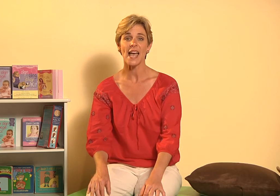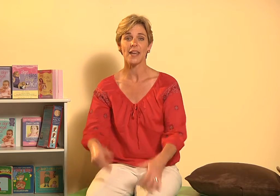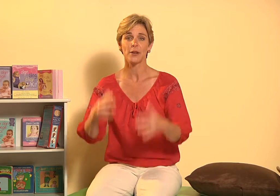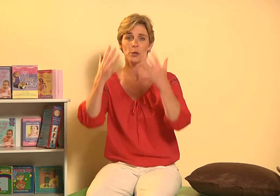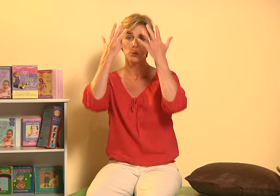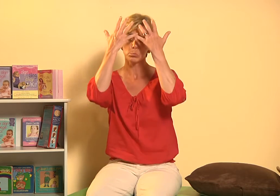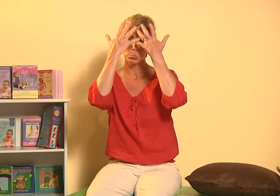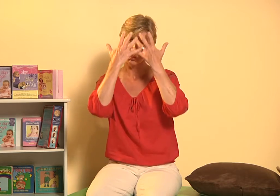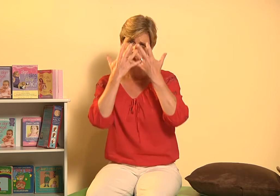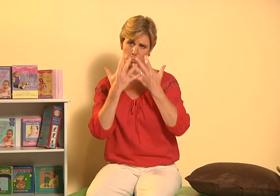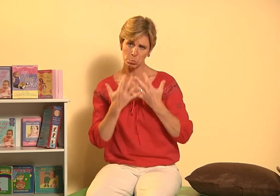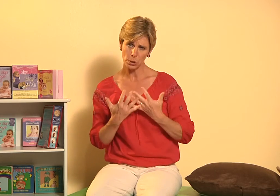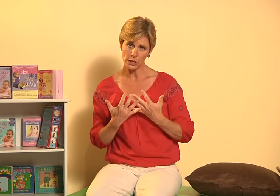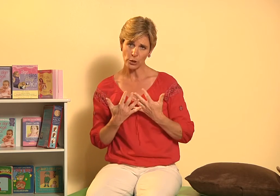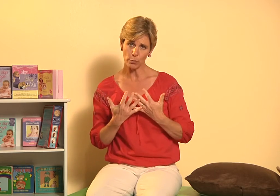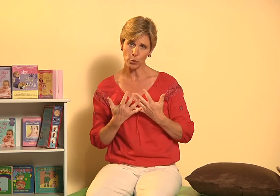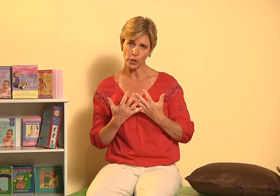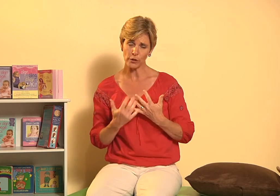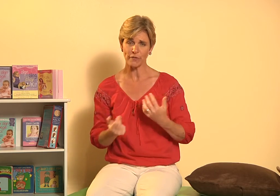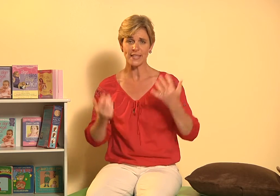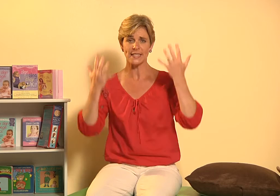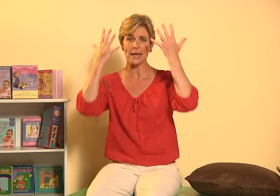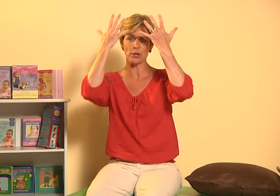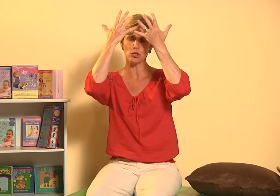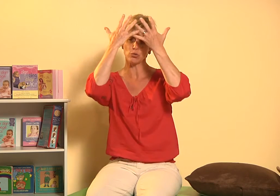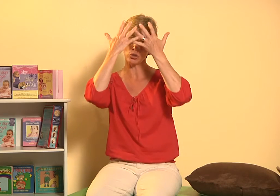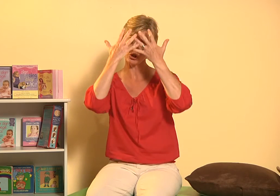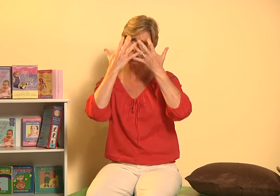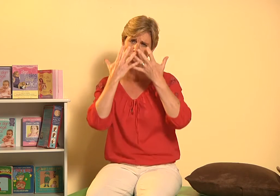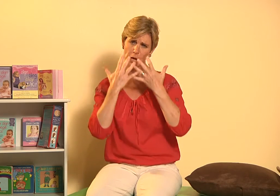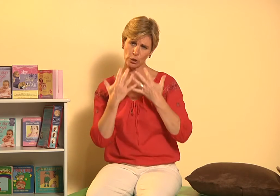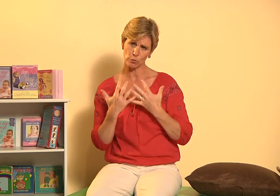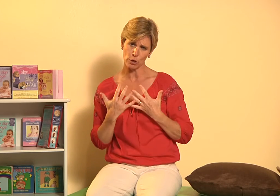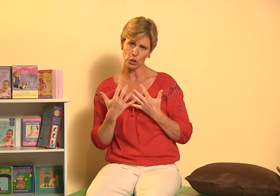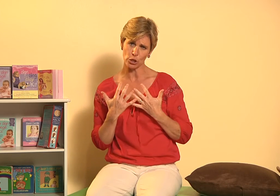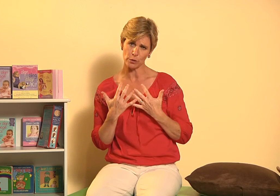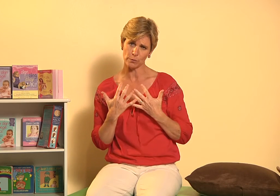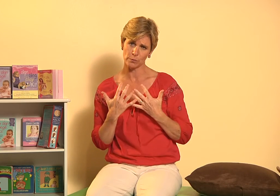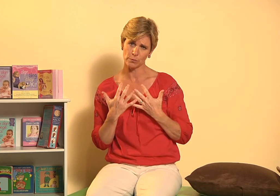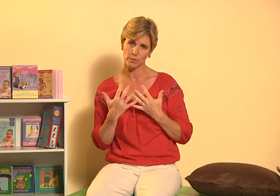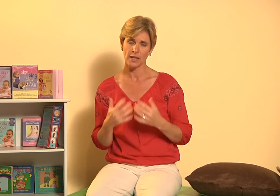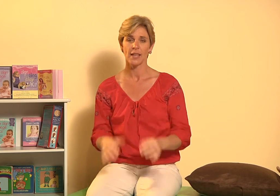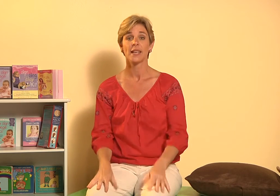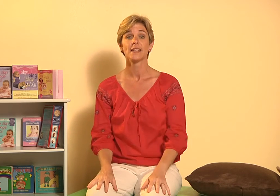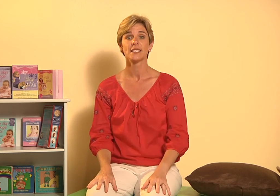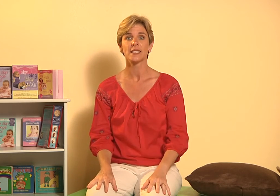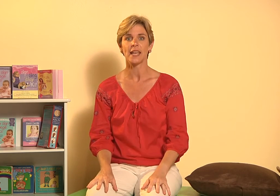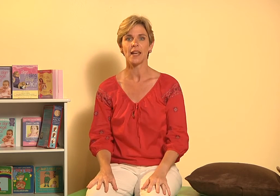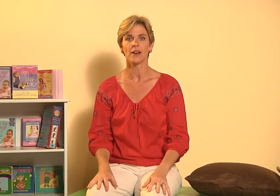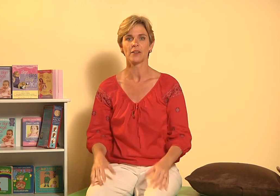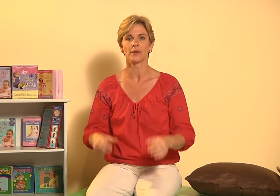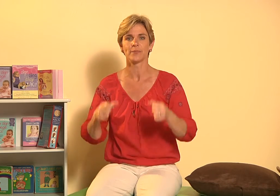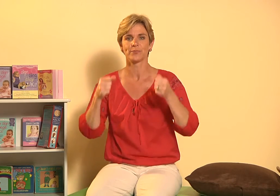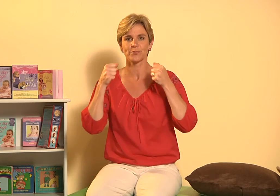Sad. It's like you're pulling your face down into a sad expression. Scared.